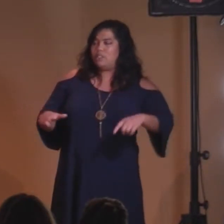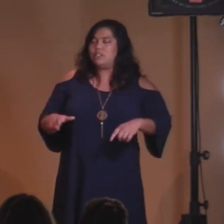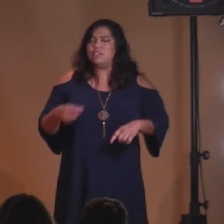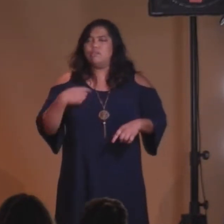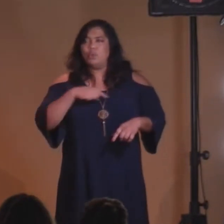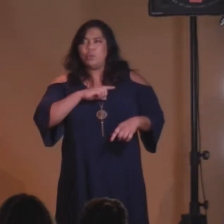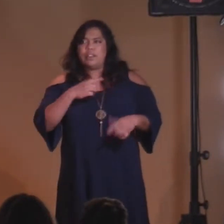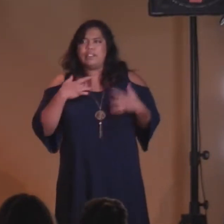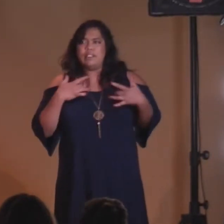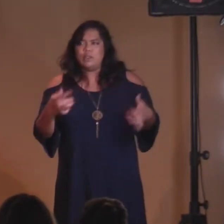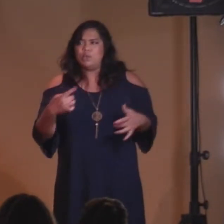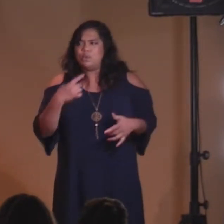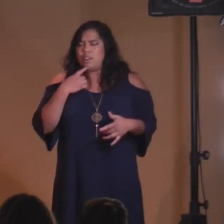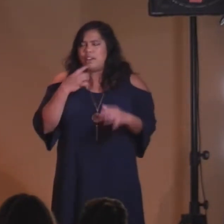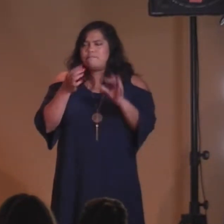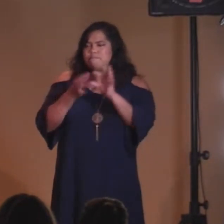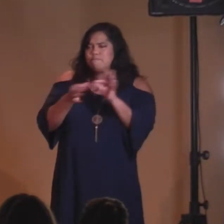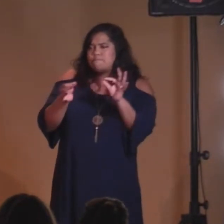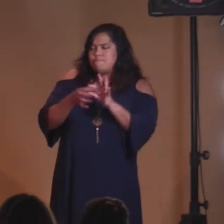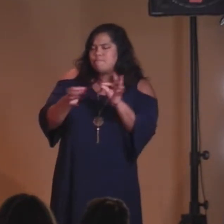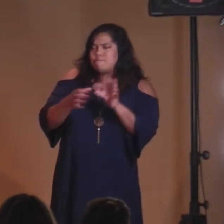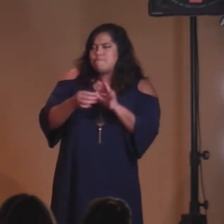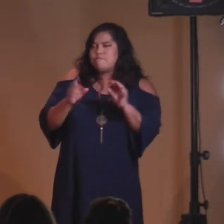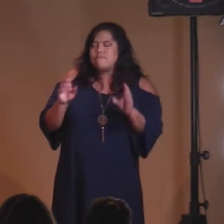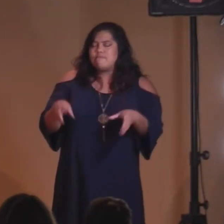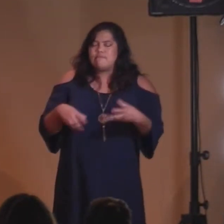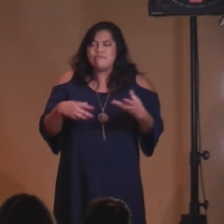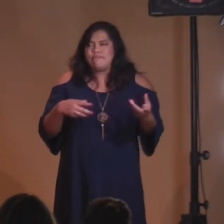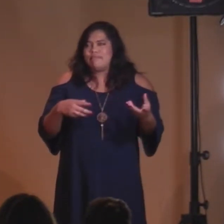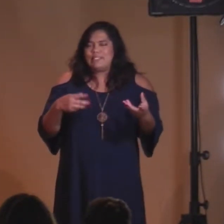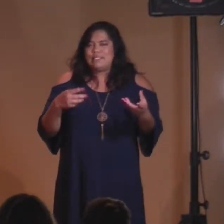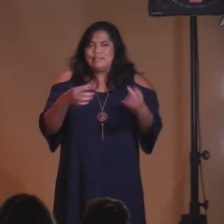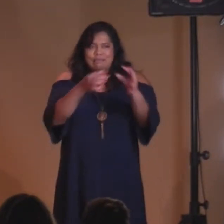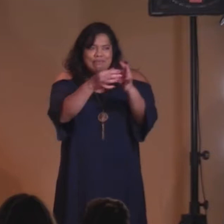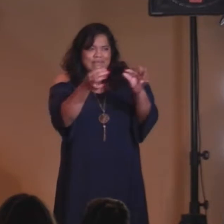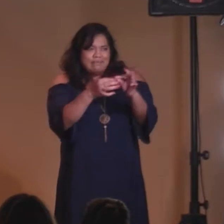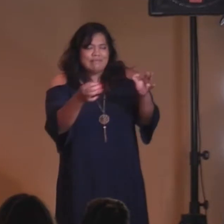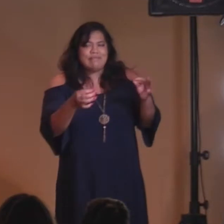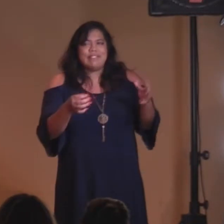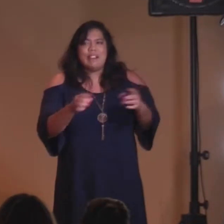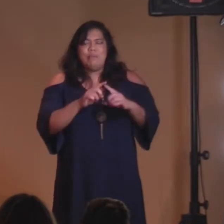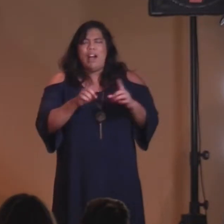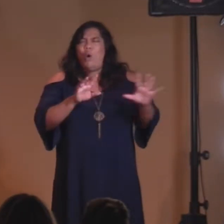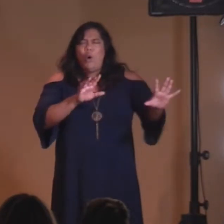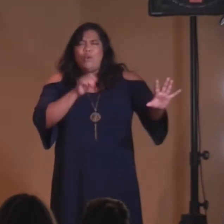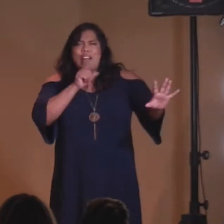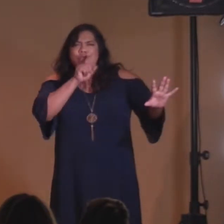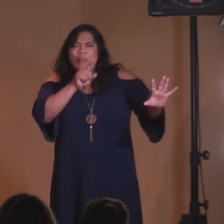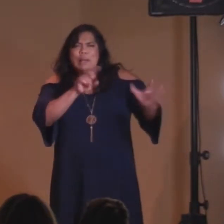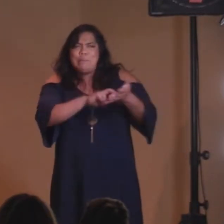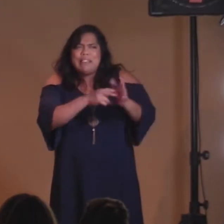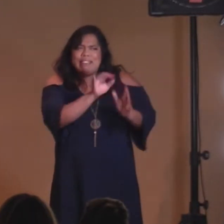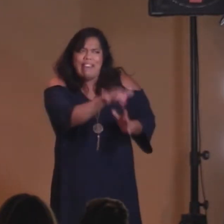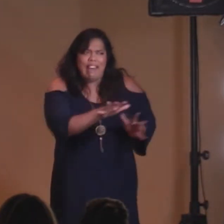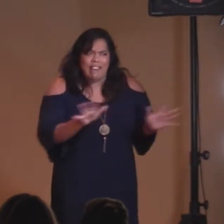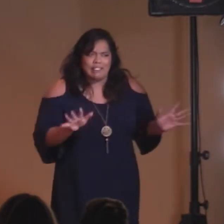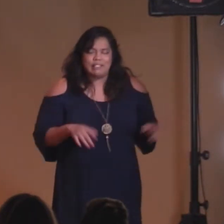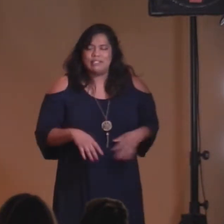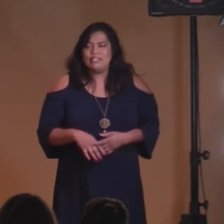say things that we don't mean the way we say them? For example, suppose I'm going